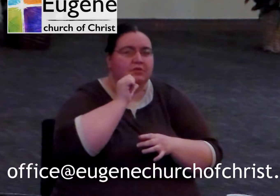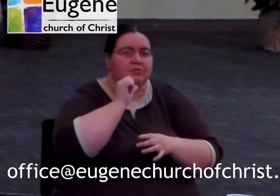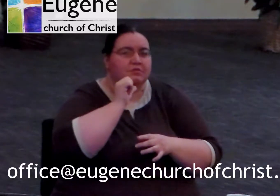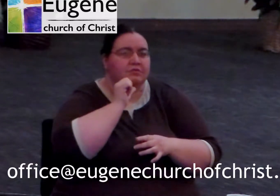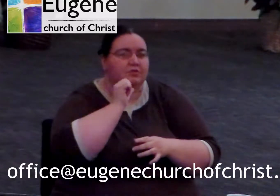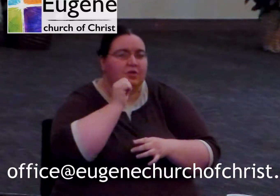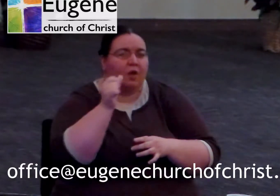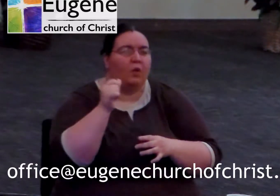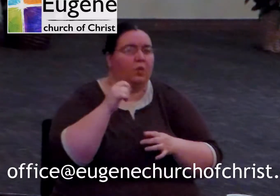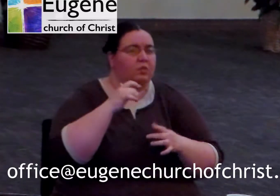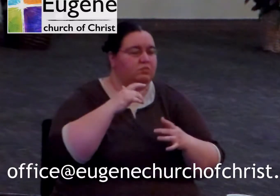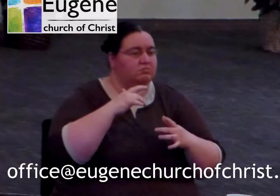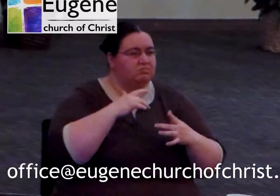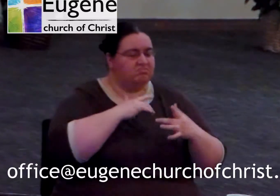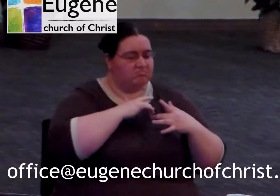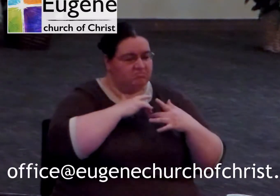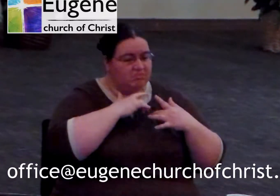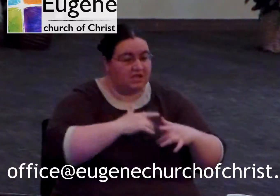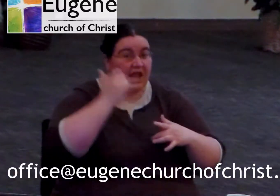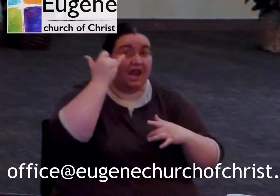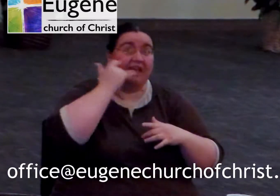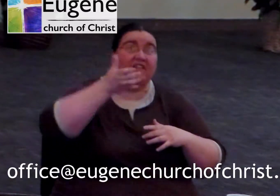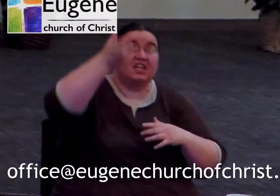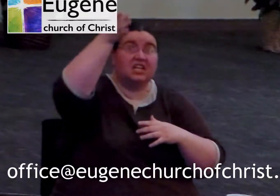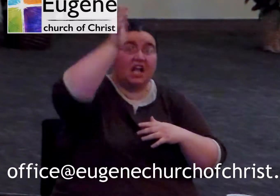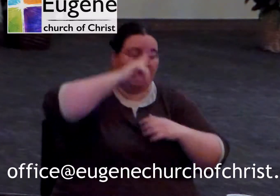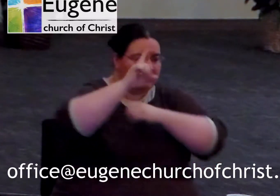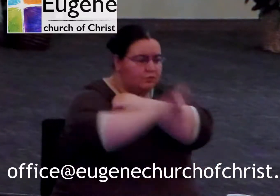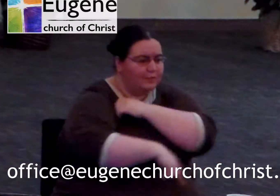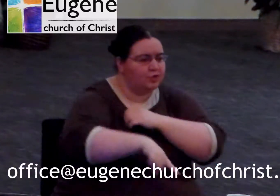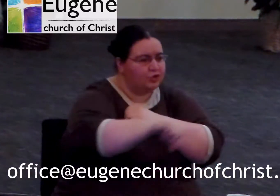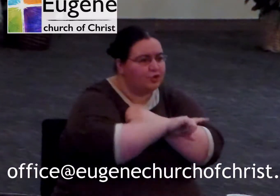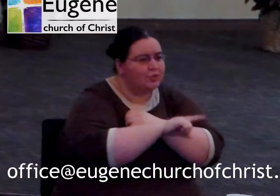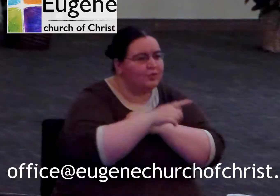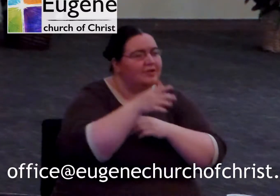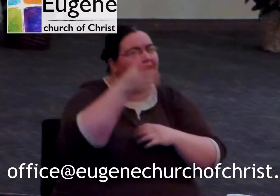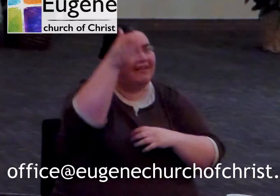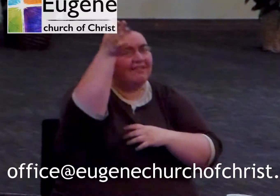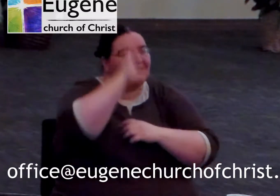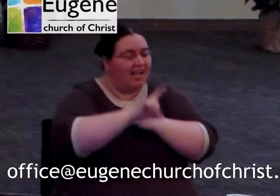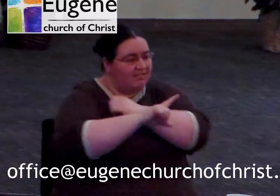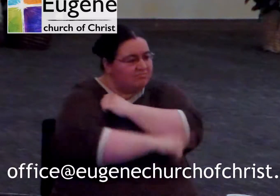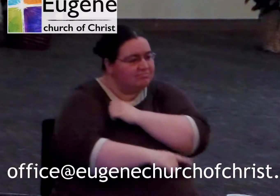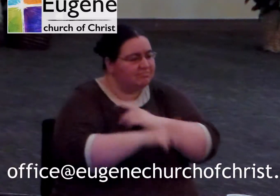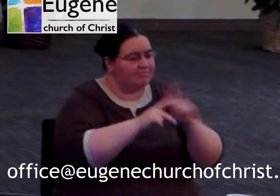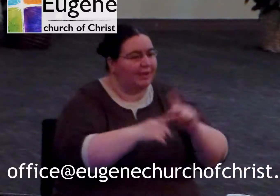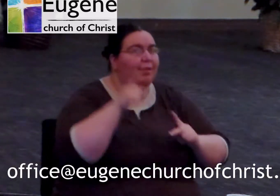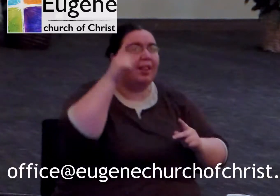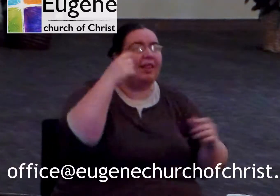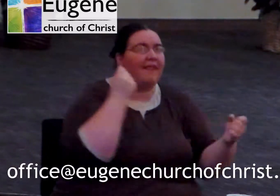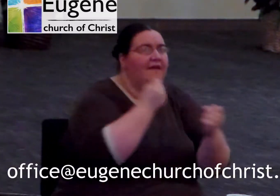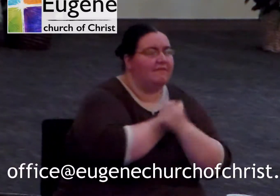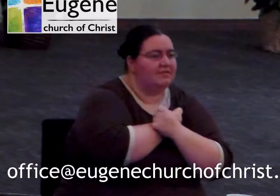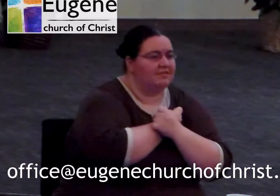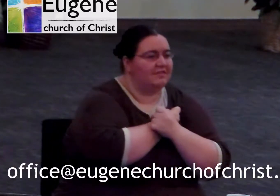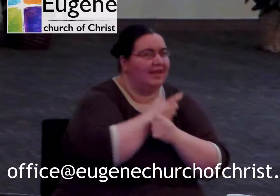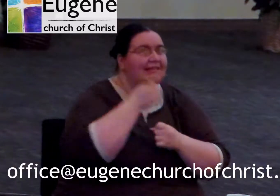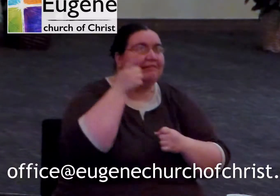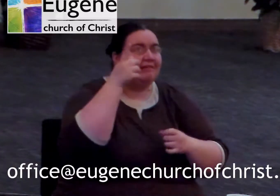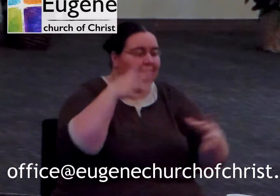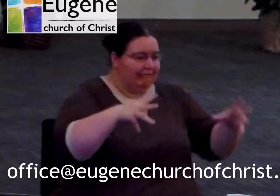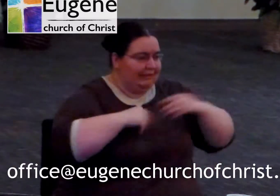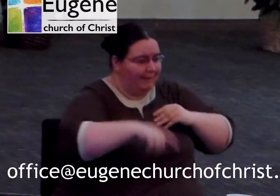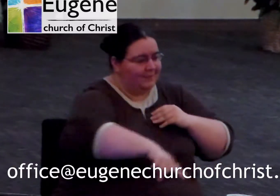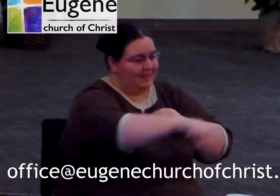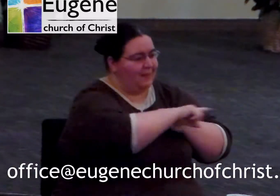So we're going to focus just for a second on the first part of this, but let me kind of give you an update on a little hobby that I talked about with the kids earlier. So